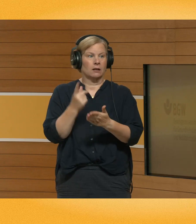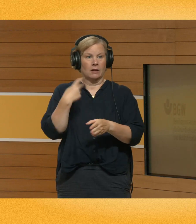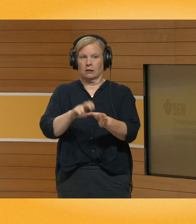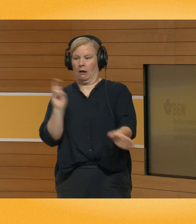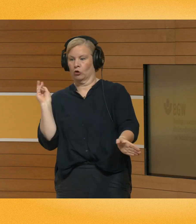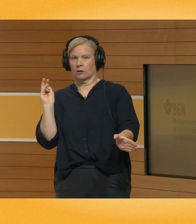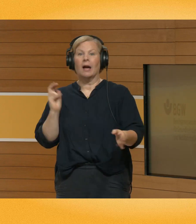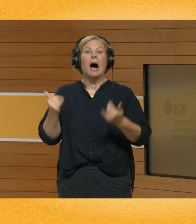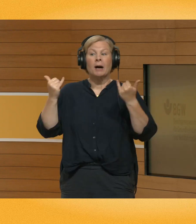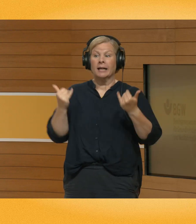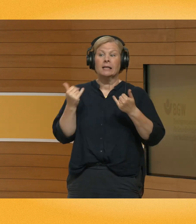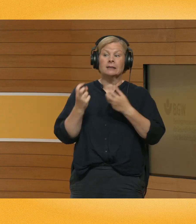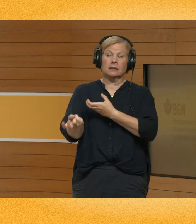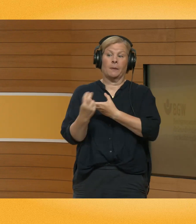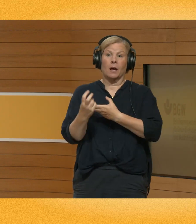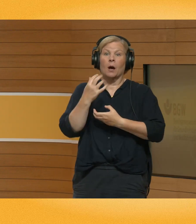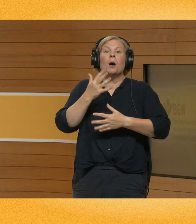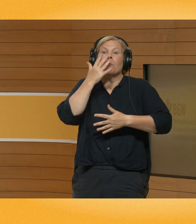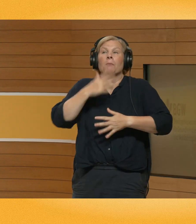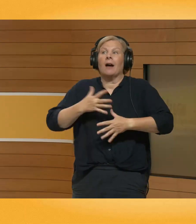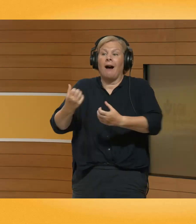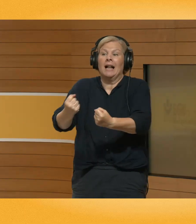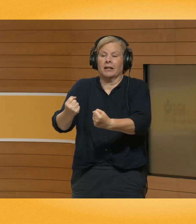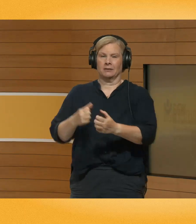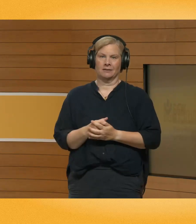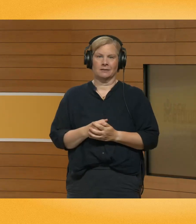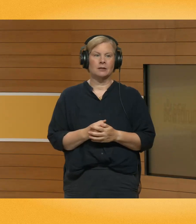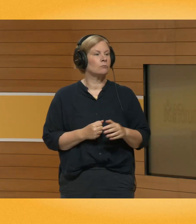Magnet for Europe is a big part of that.